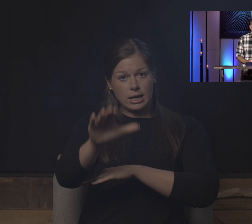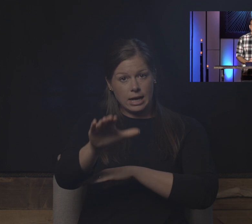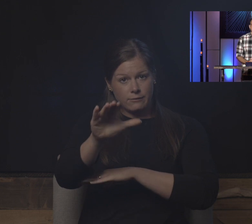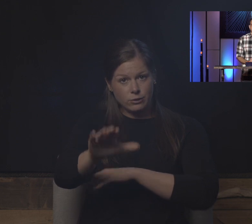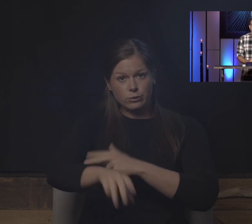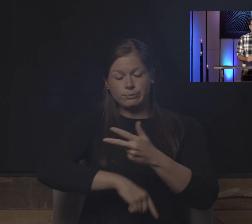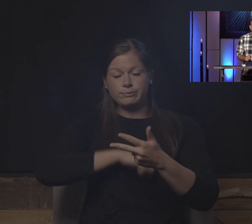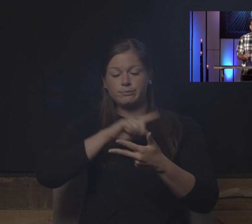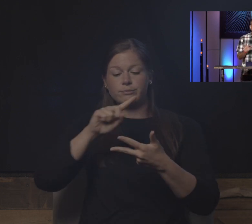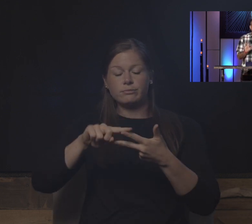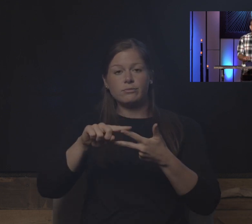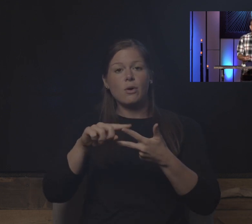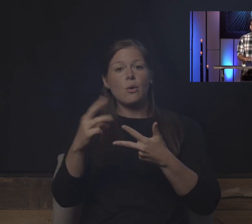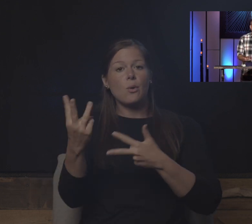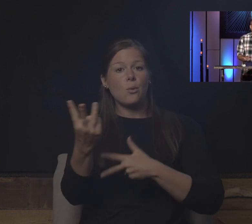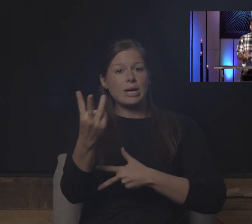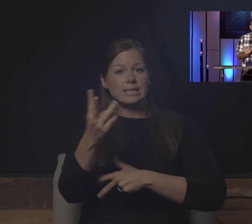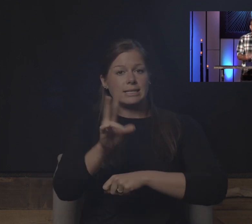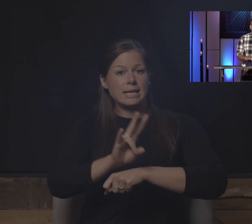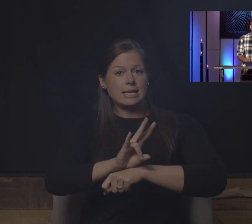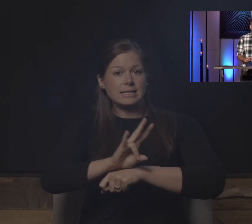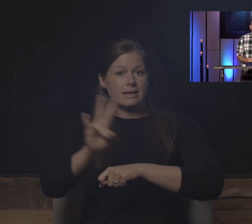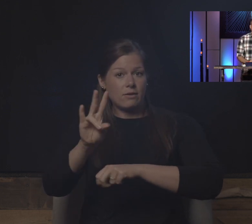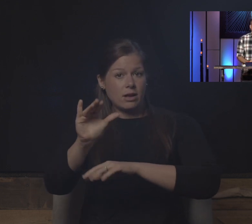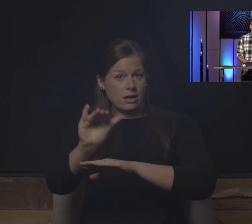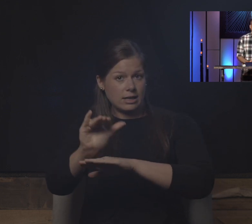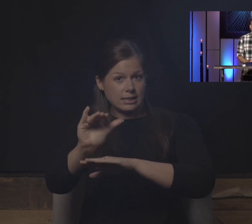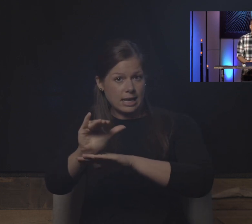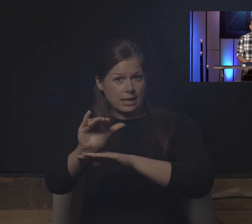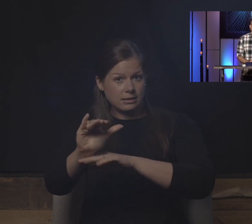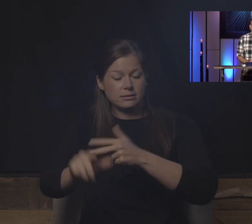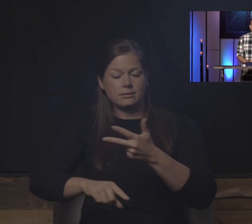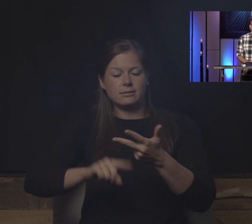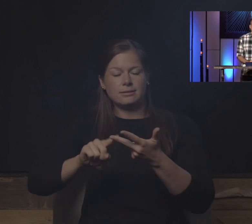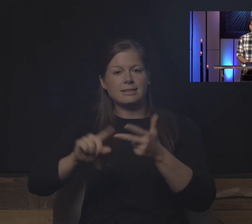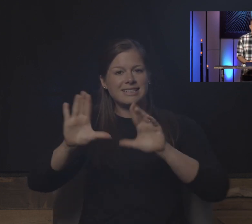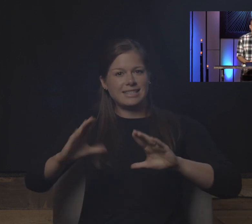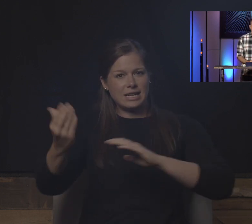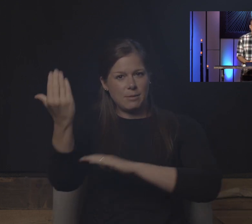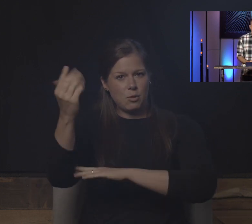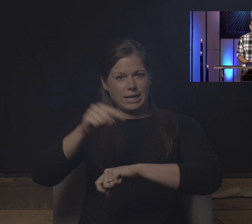prayer that God would work through his word with us today.